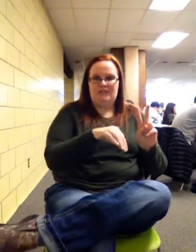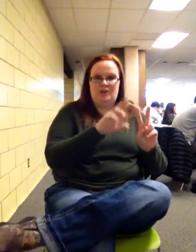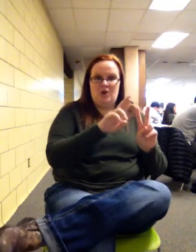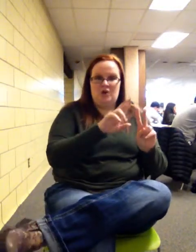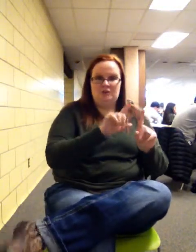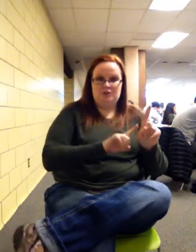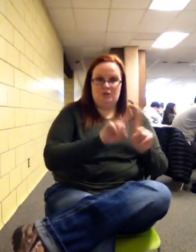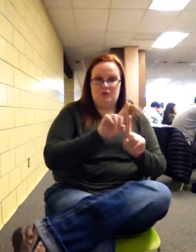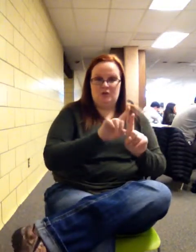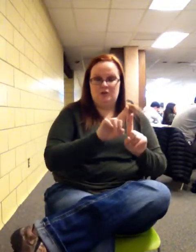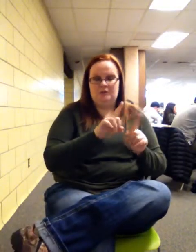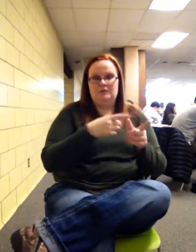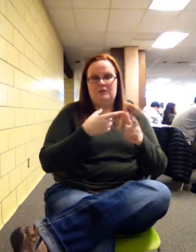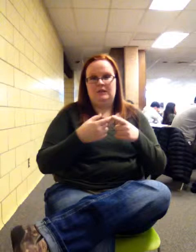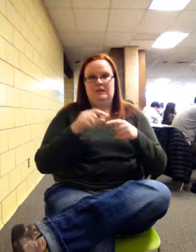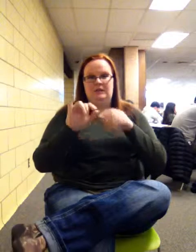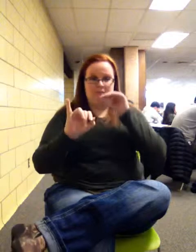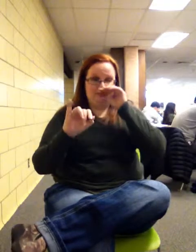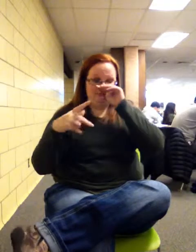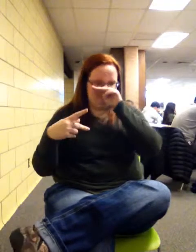star. So inflation premium